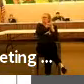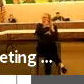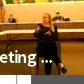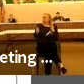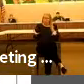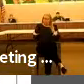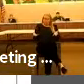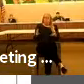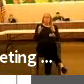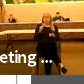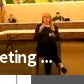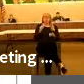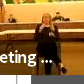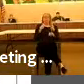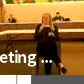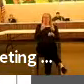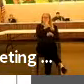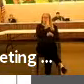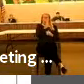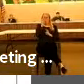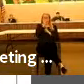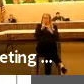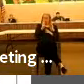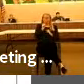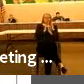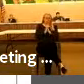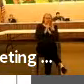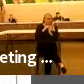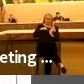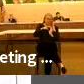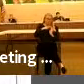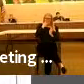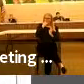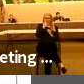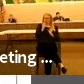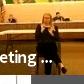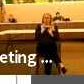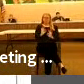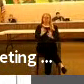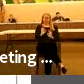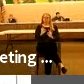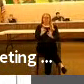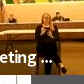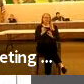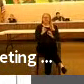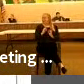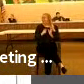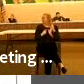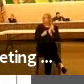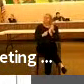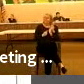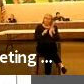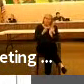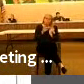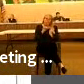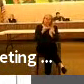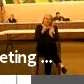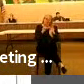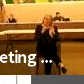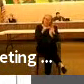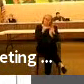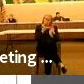we can from a traffic standpoint, and I'm glad the county's not just blowing us off. Sometimes they say you don't need a light, get out of